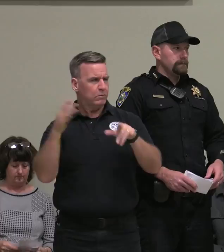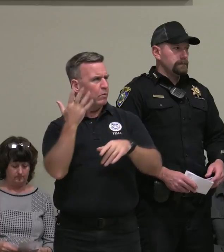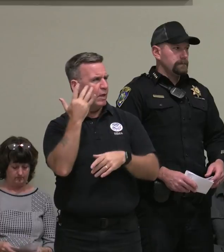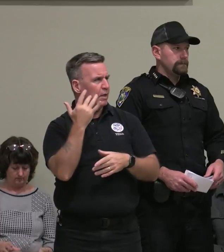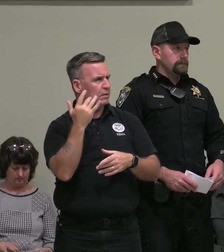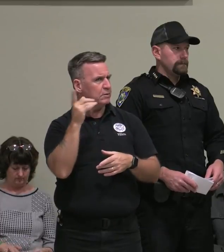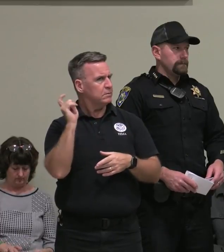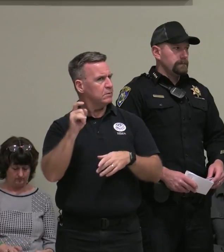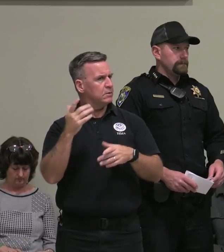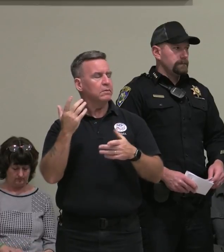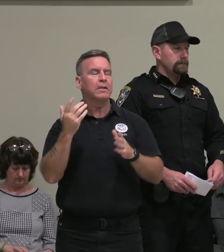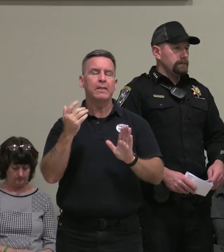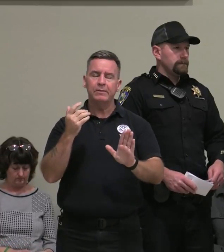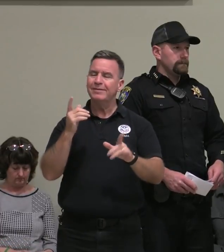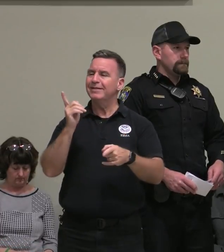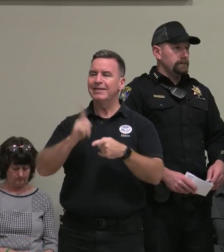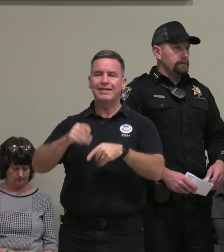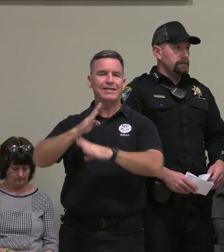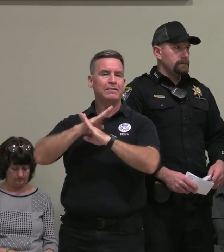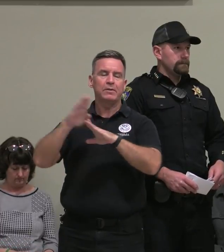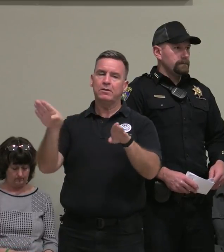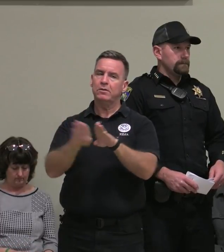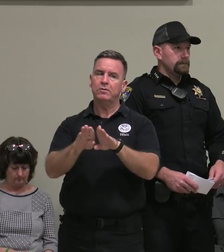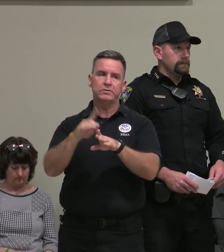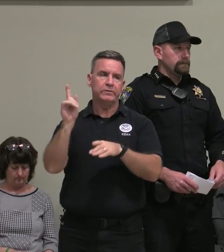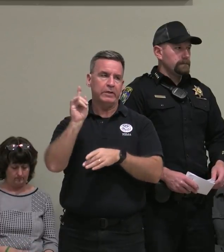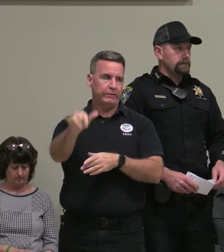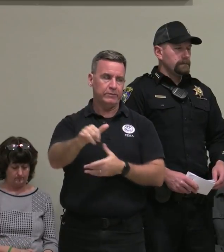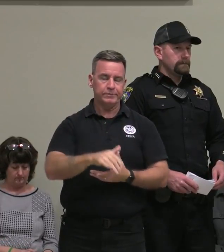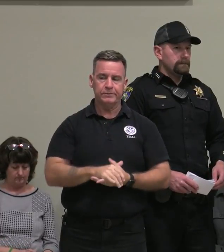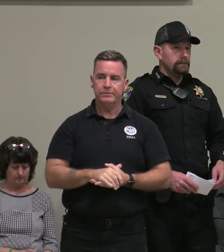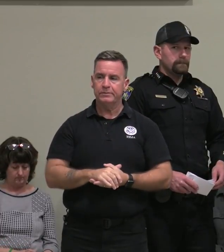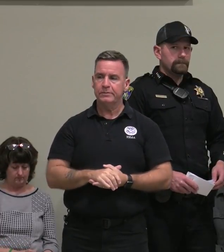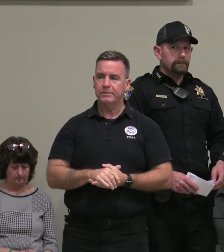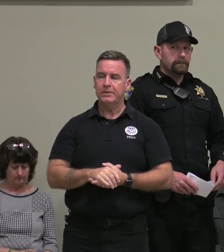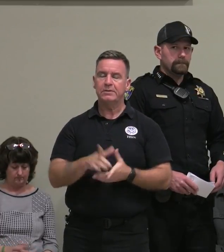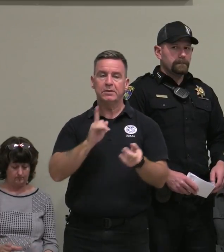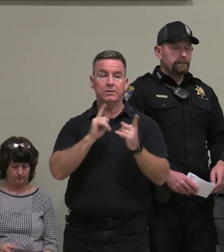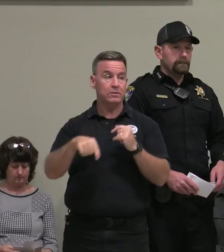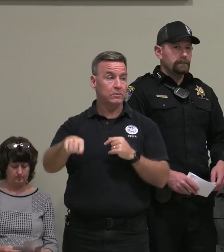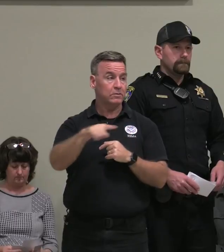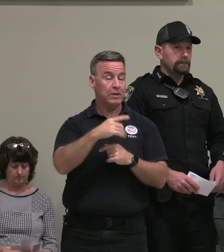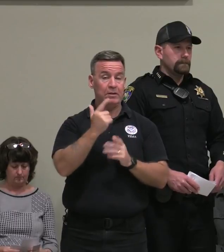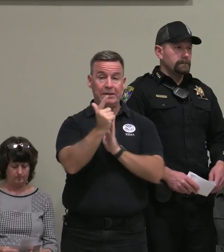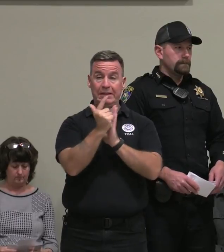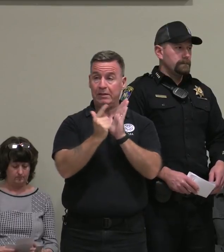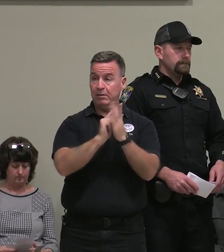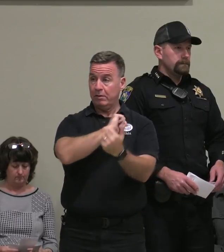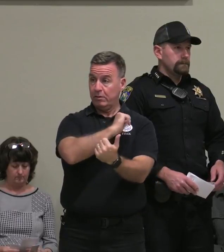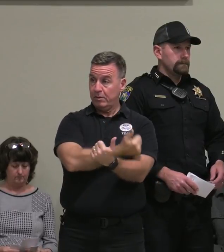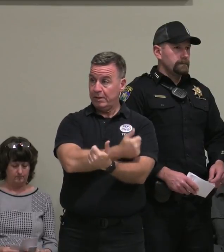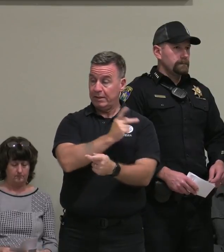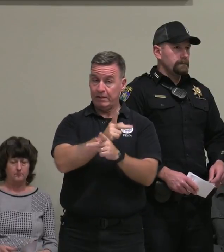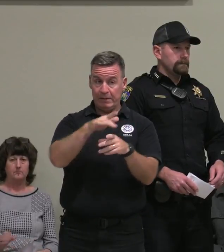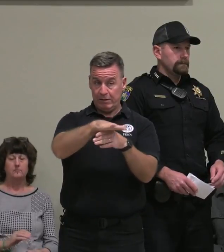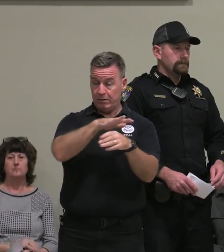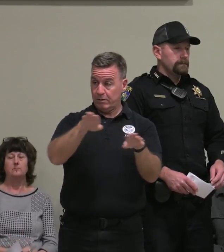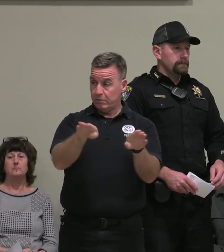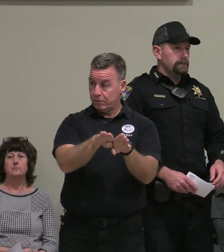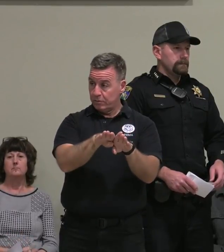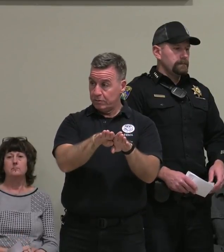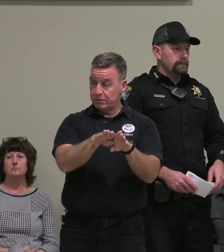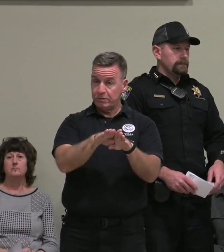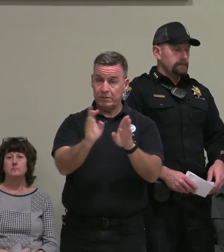Well, why? Shouldn't it be open? Well, we can't keep it closed indefinitely. And as I talk to you about our legal authority to keep an area closed,